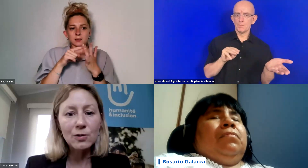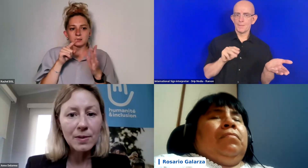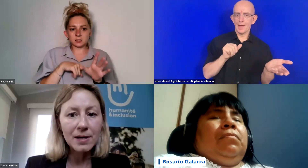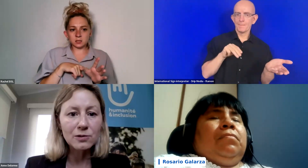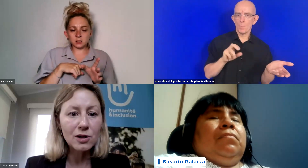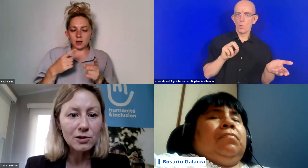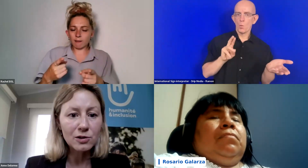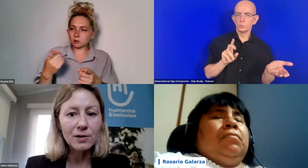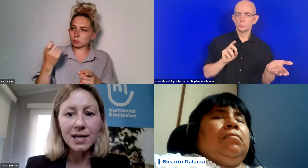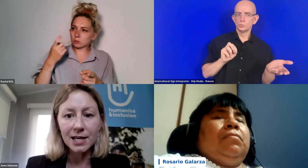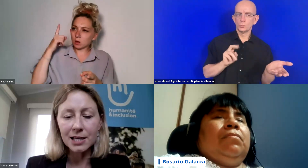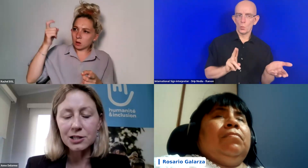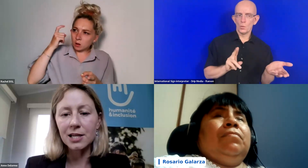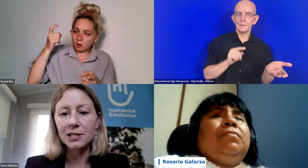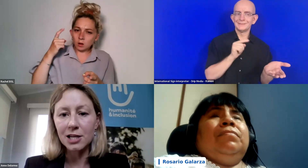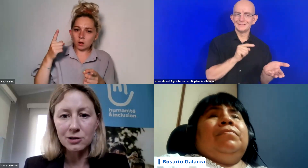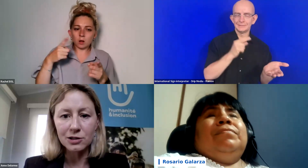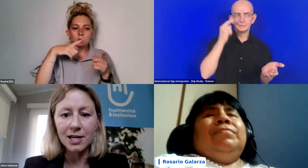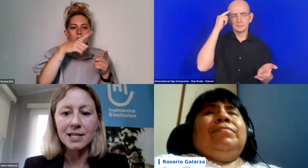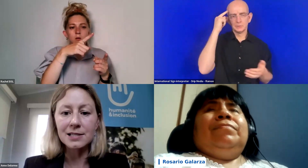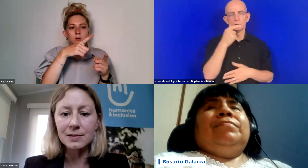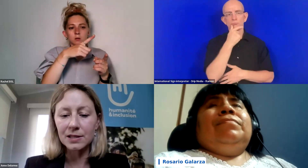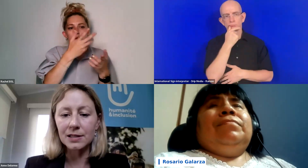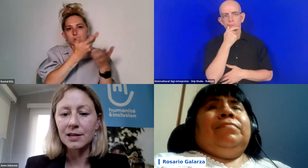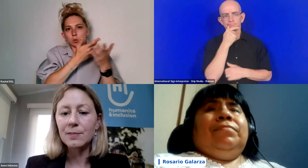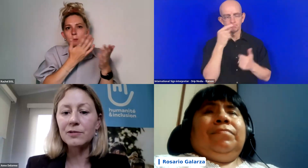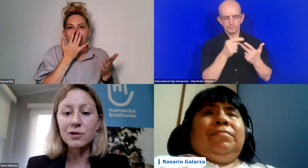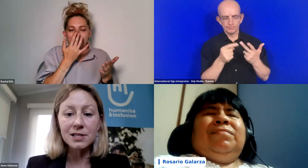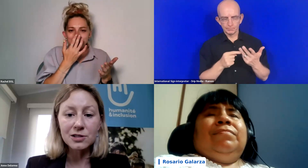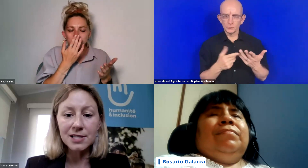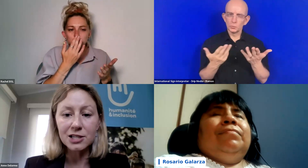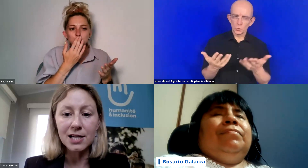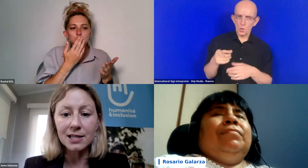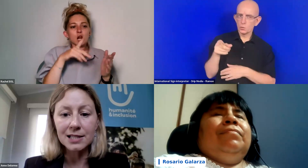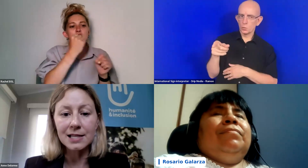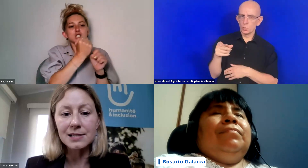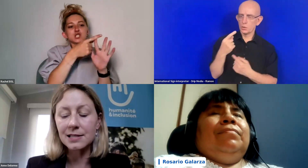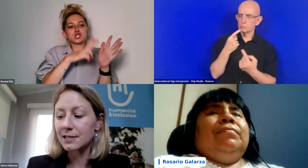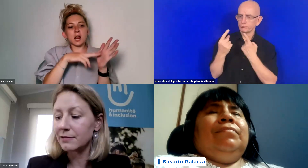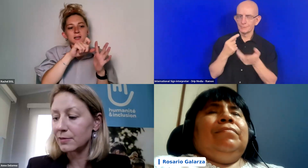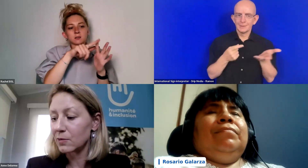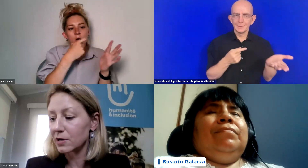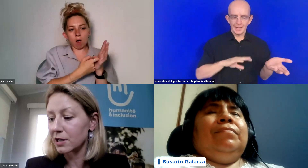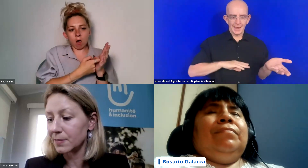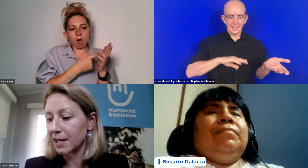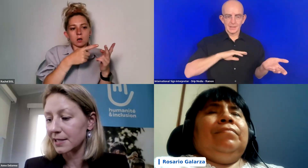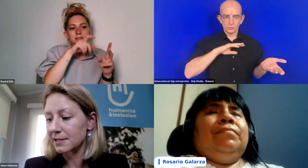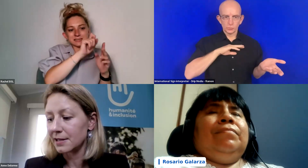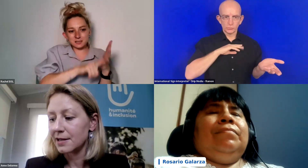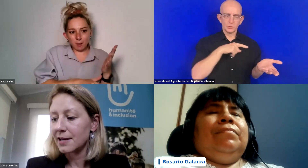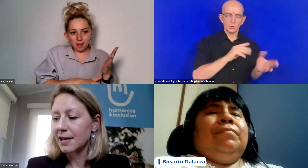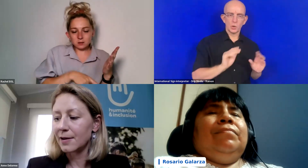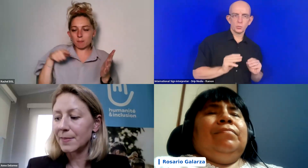And so Mamoudou talked about age and gender and disability, but of course intersectionality lens is even more